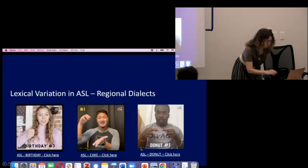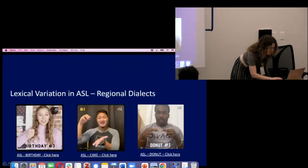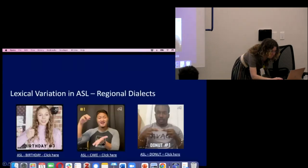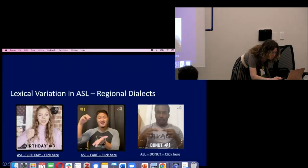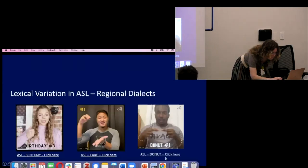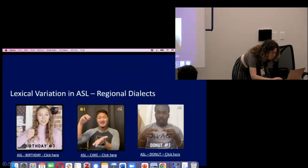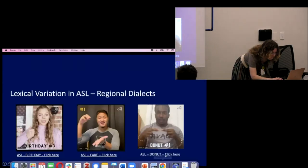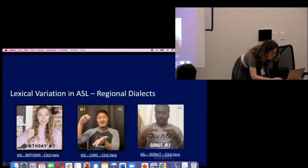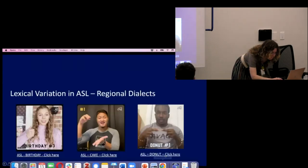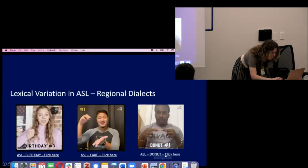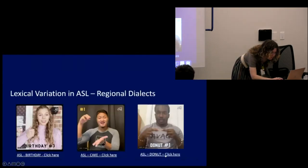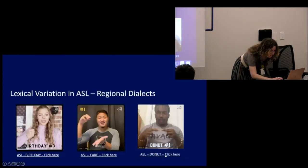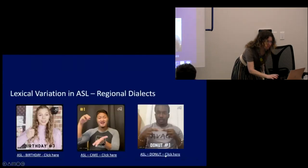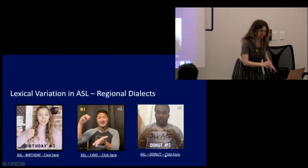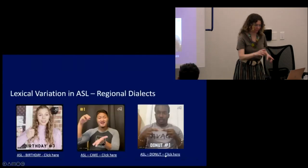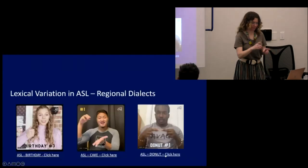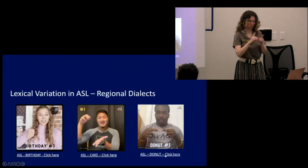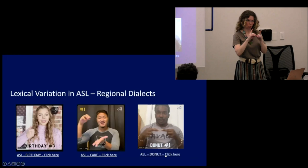And I got one more for you.